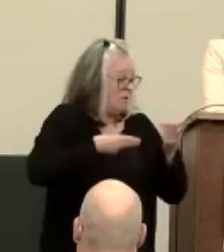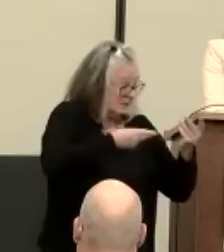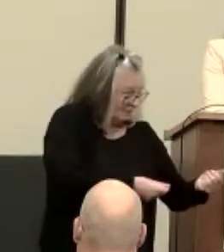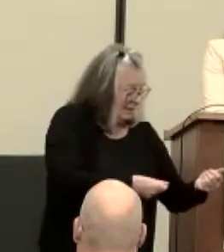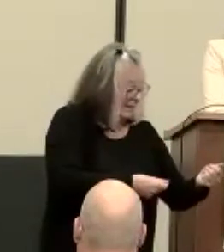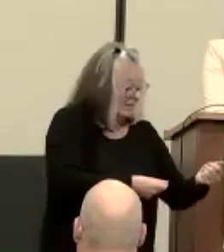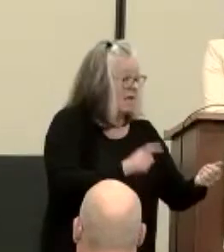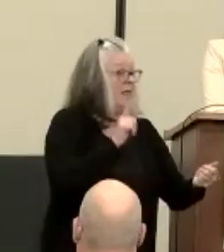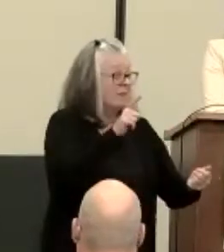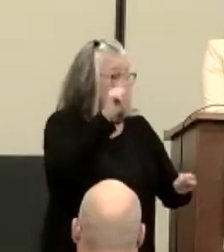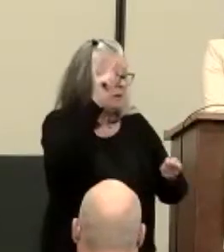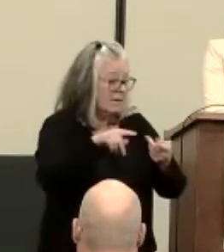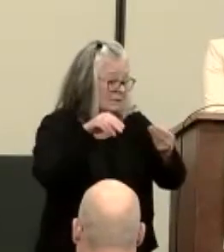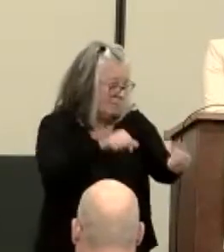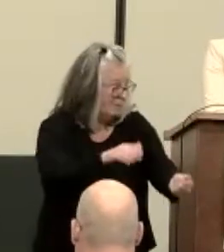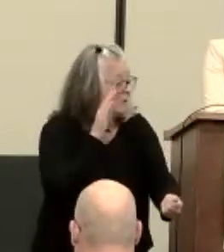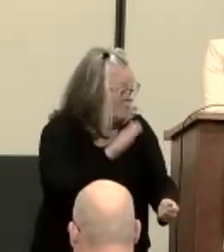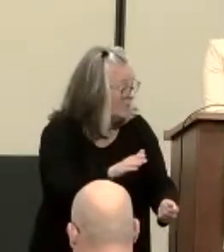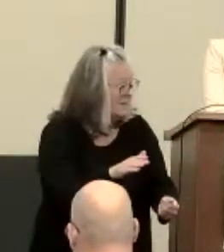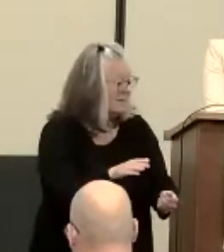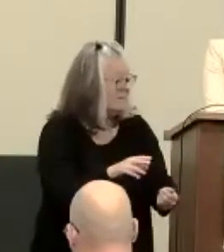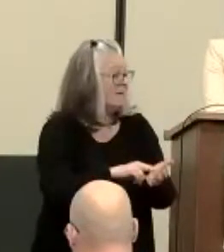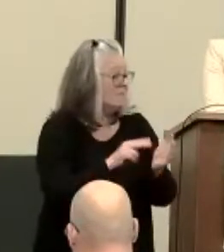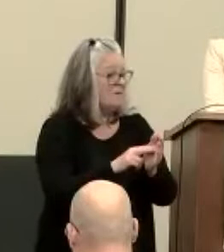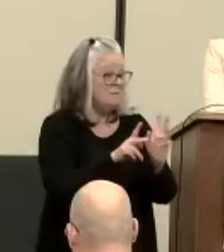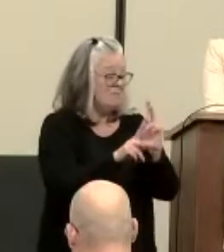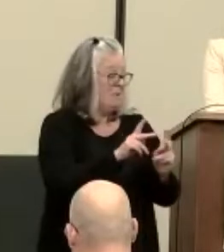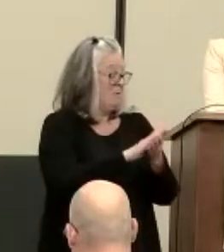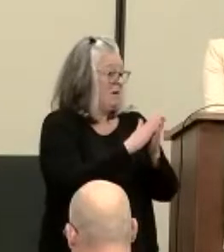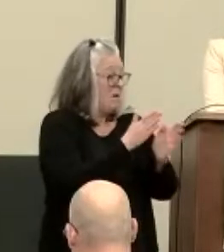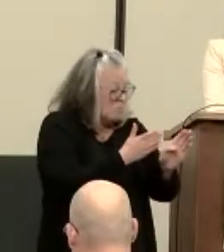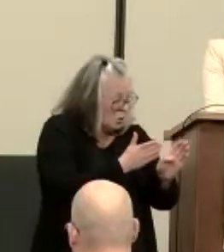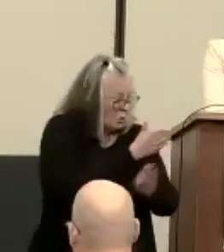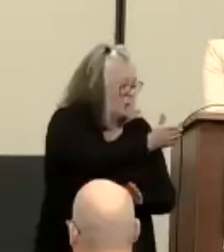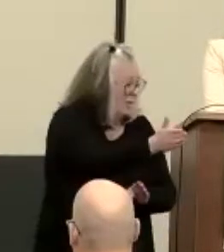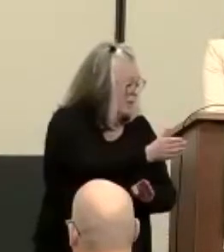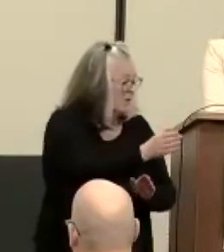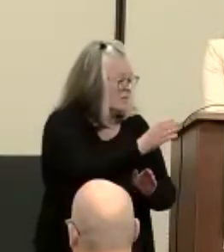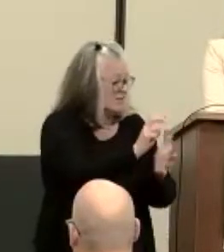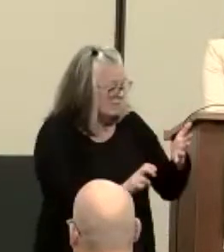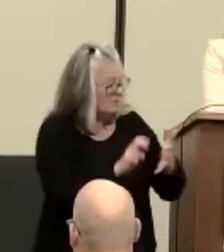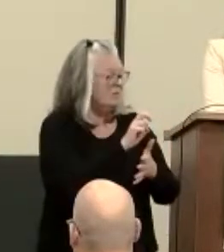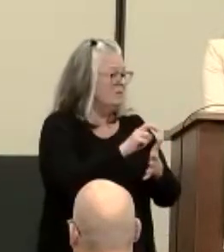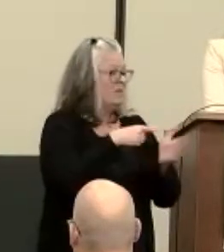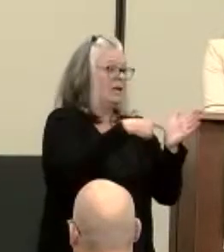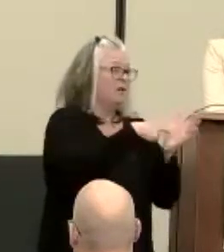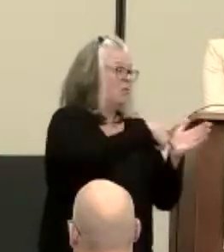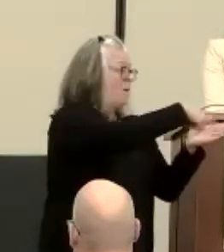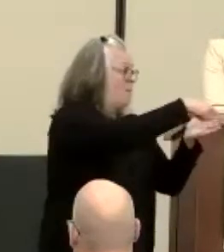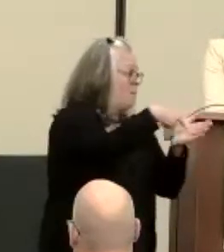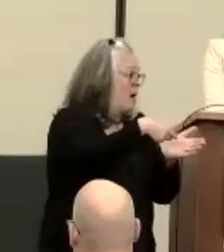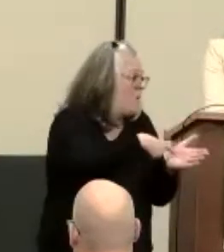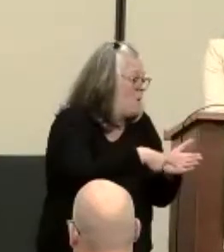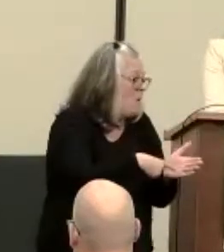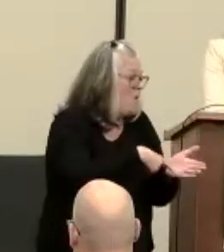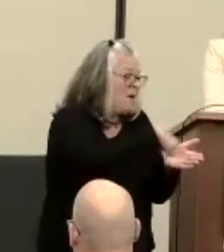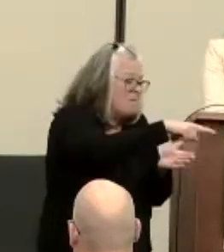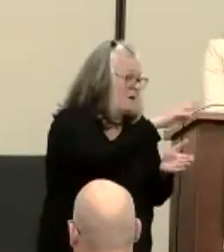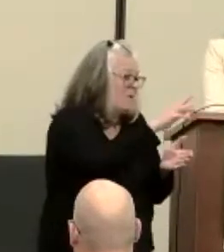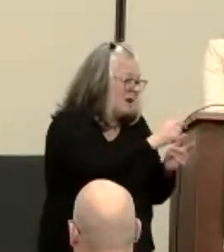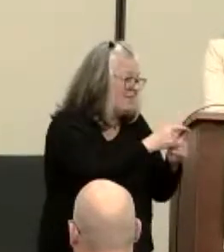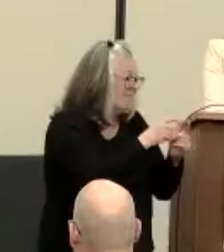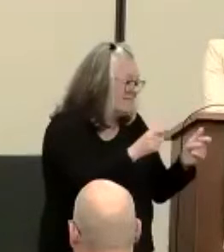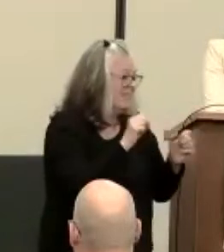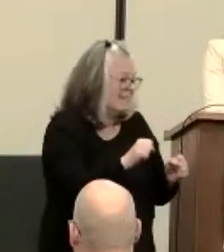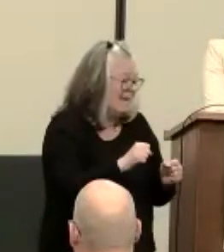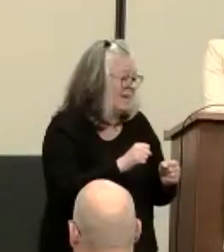if we can get people in and it's something that people can make a career, if people can afford to pay their bills and pay their rent and take